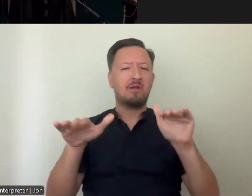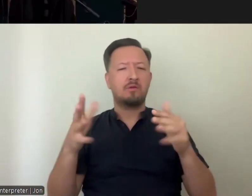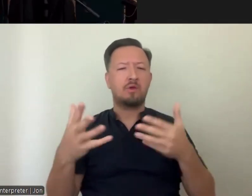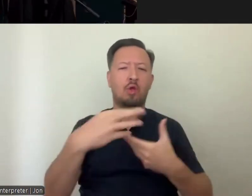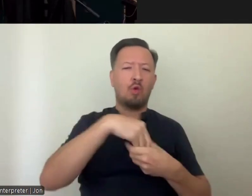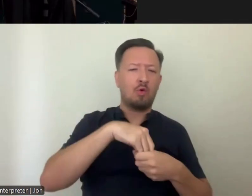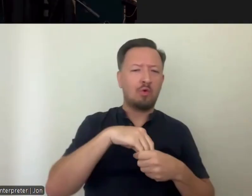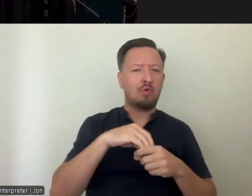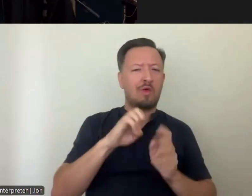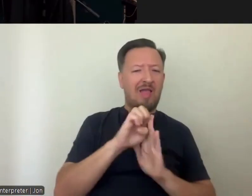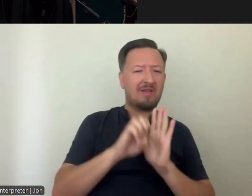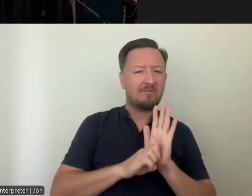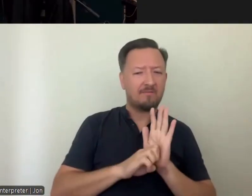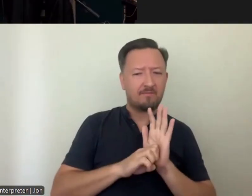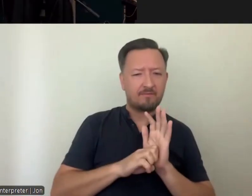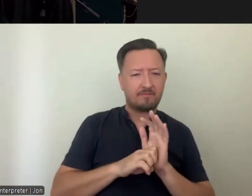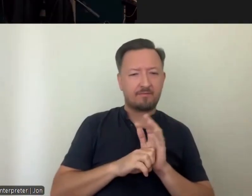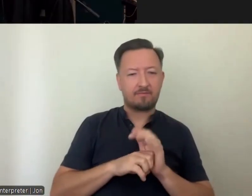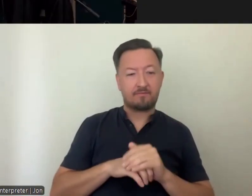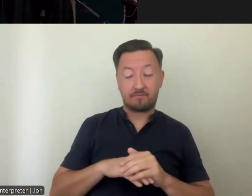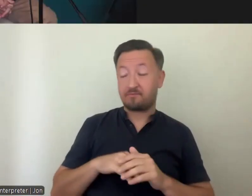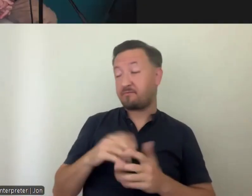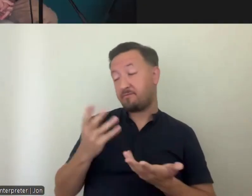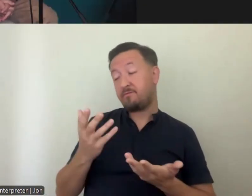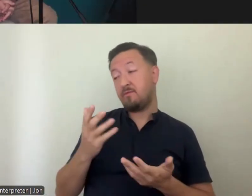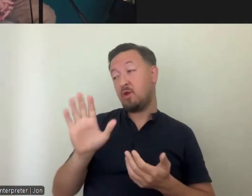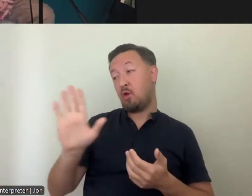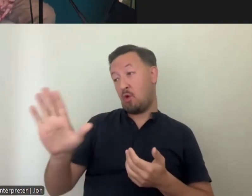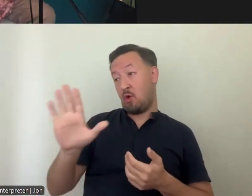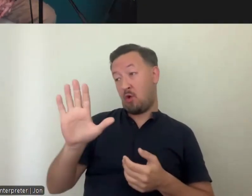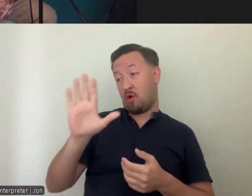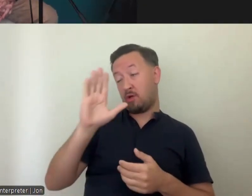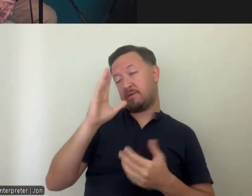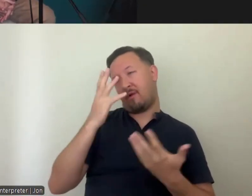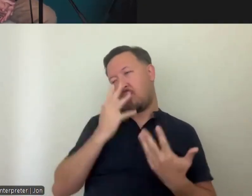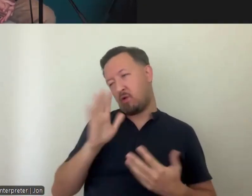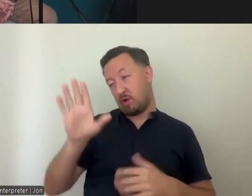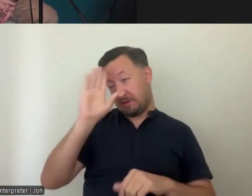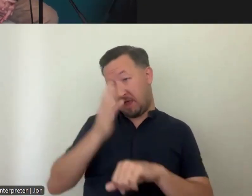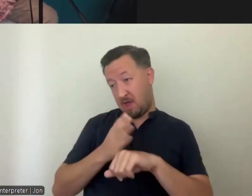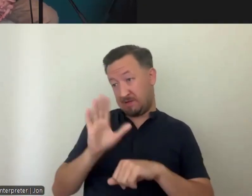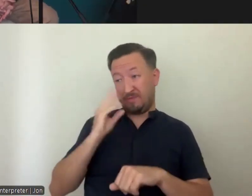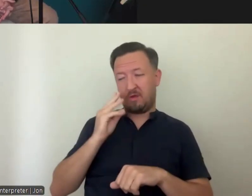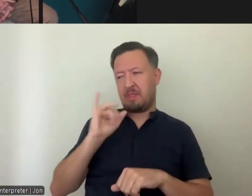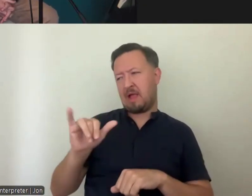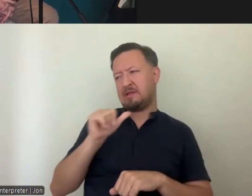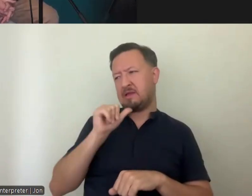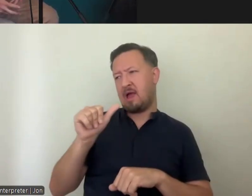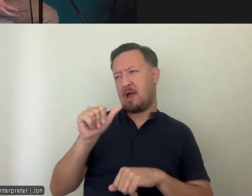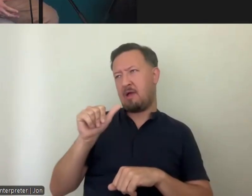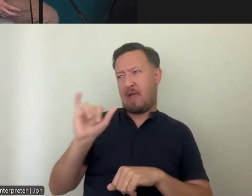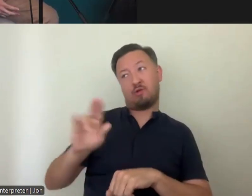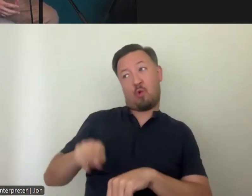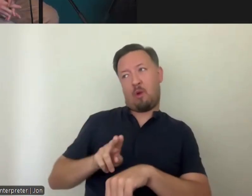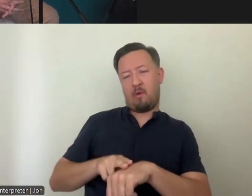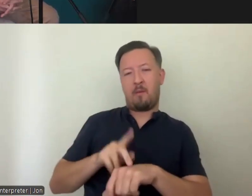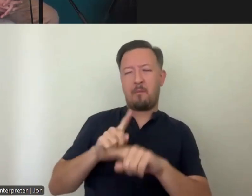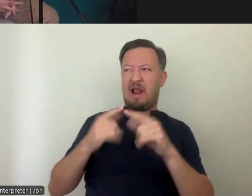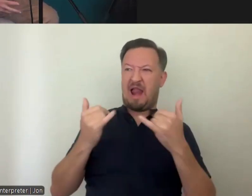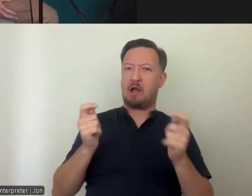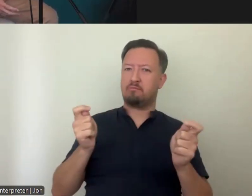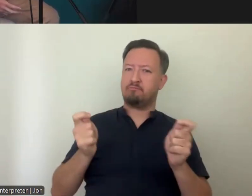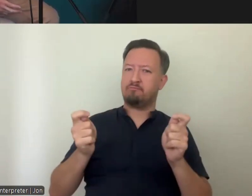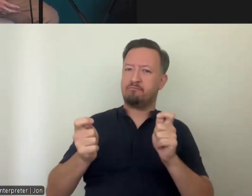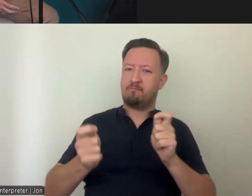would hope so. Yeah, unfortunately, your son's experience is not unusual. However, things are changing slowly. So